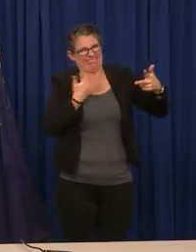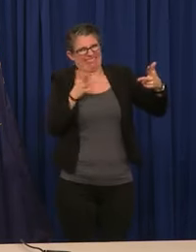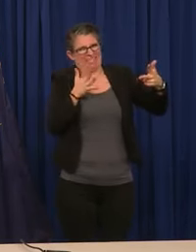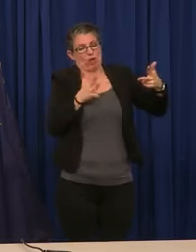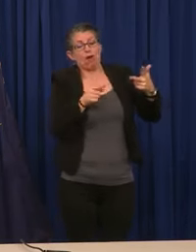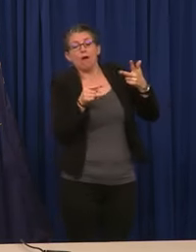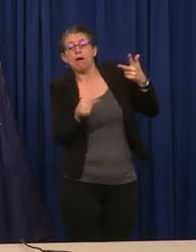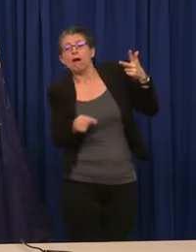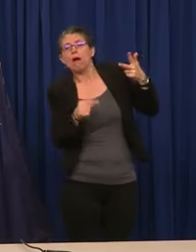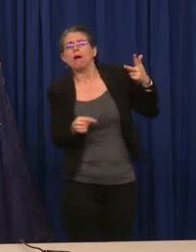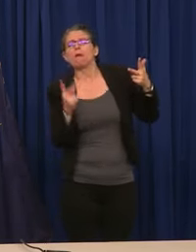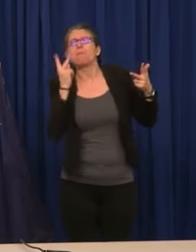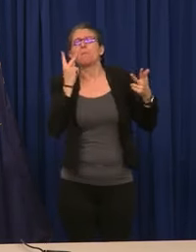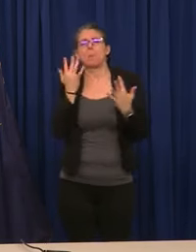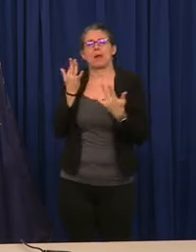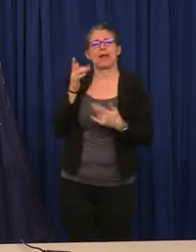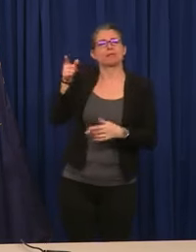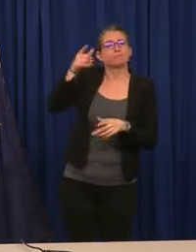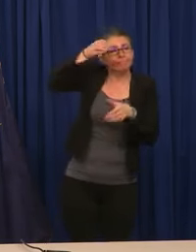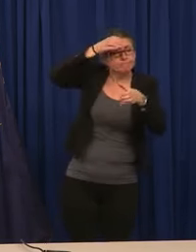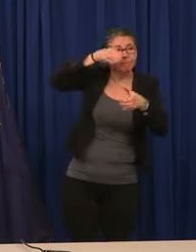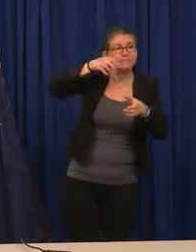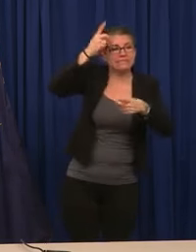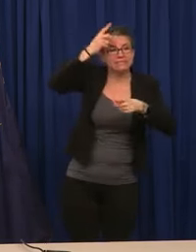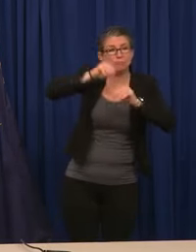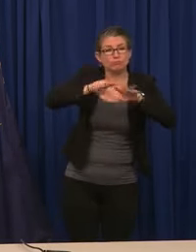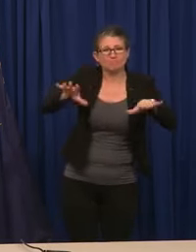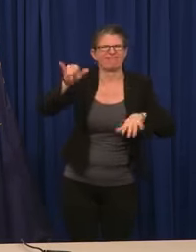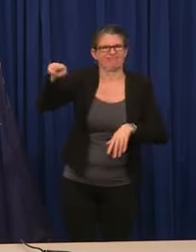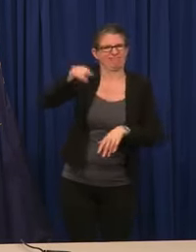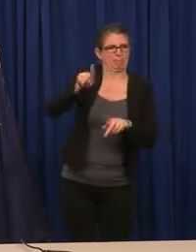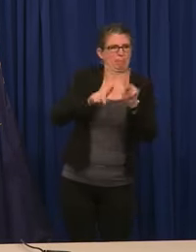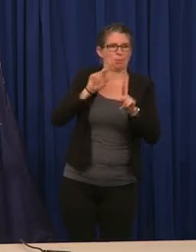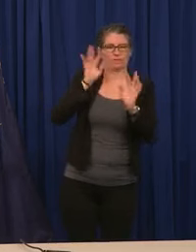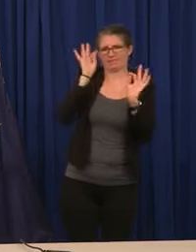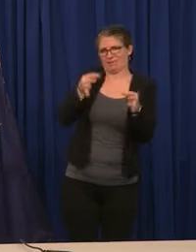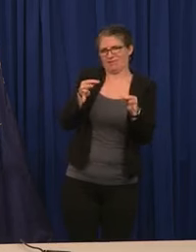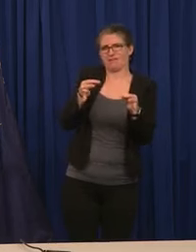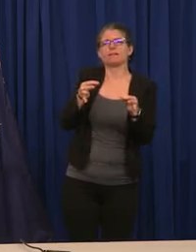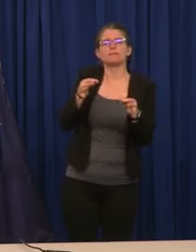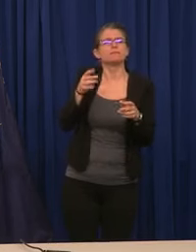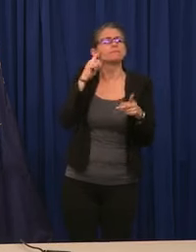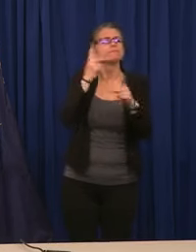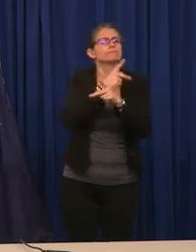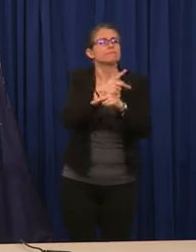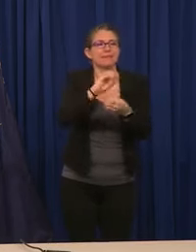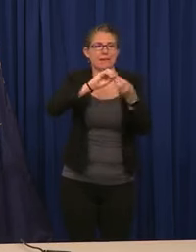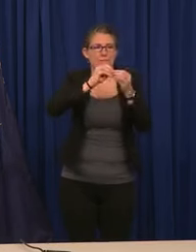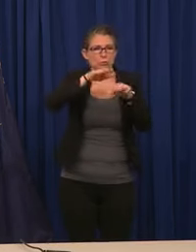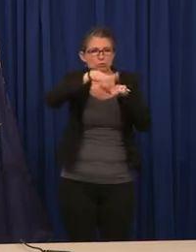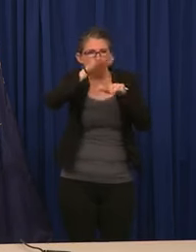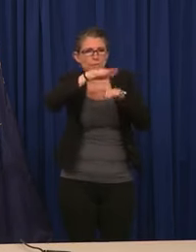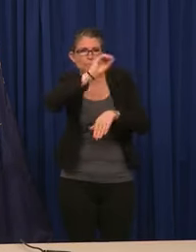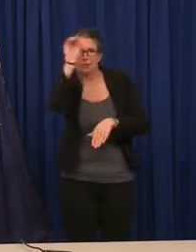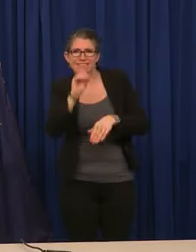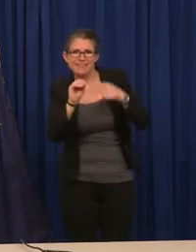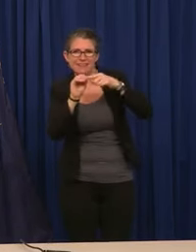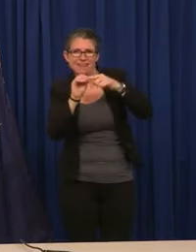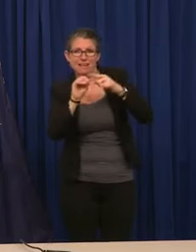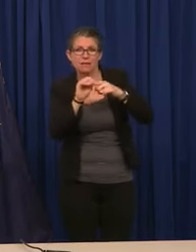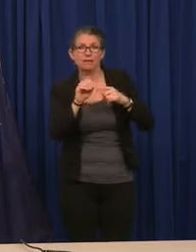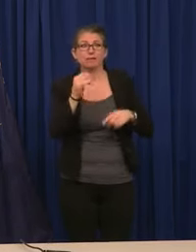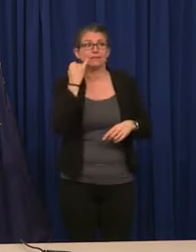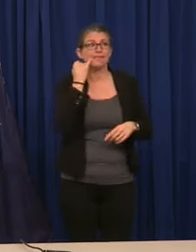on to develop bona fide COVID-19. And right now, we don't have a clear answer to that. If it turns out to